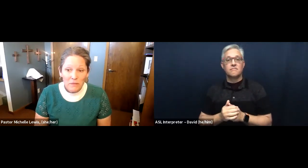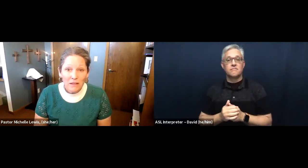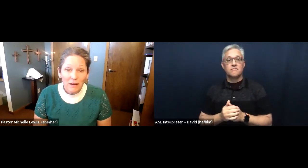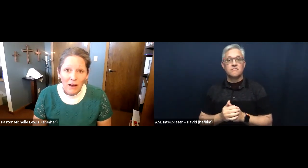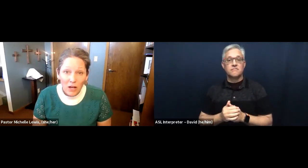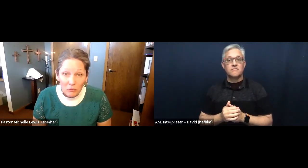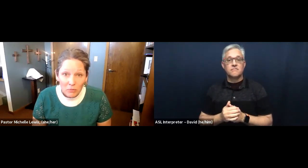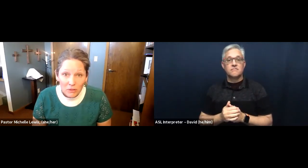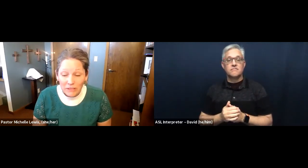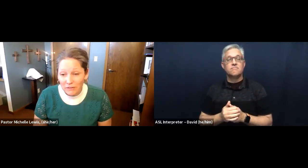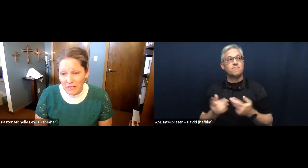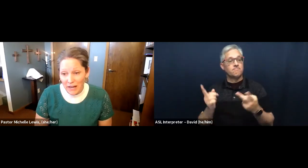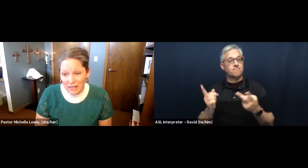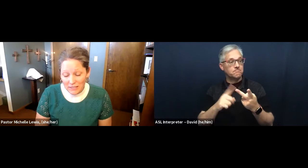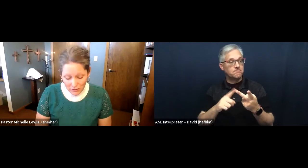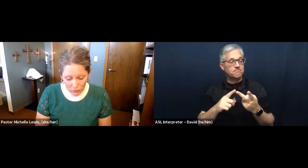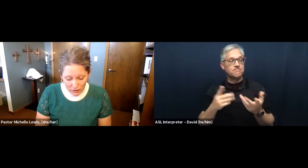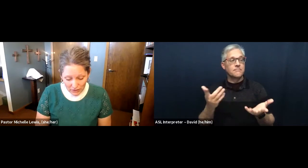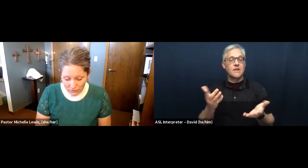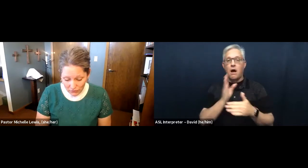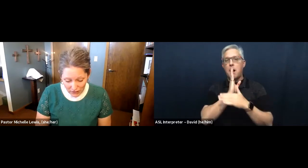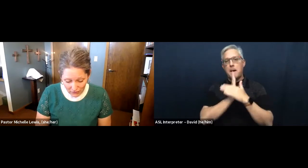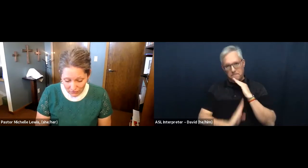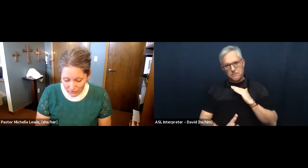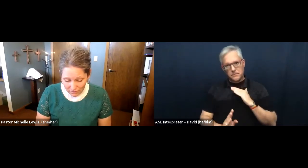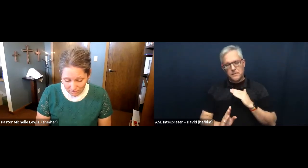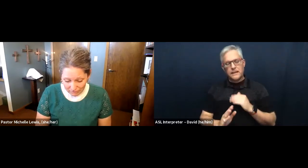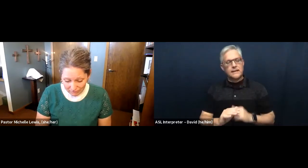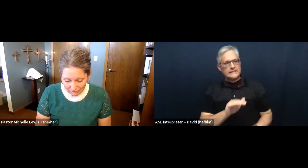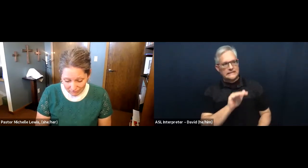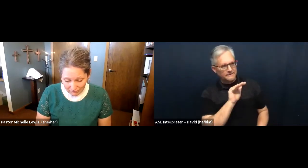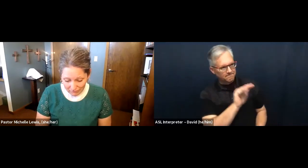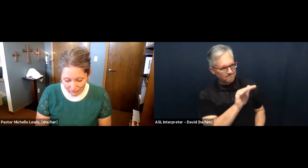And being humble enough to ask someone to forgive.